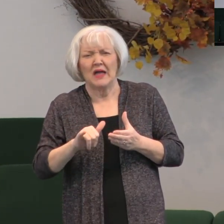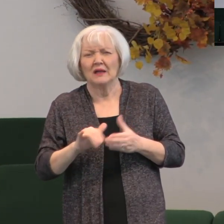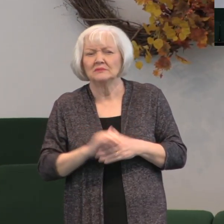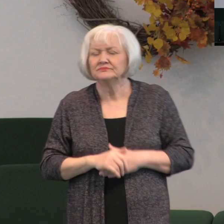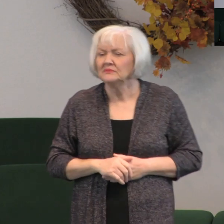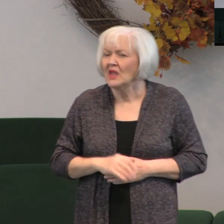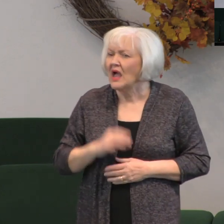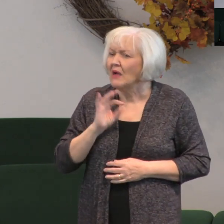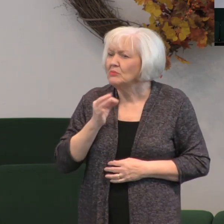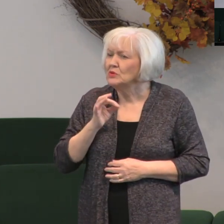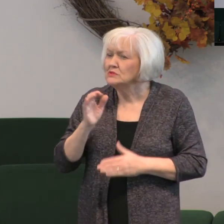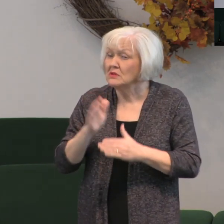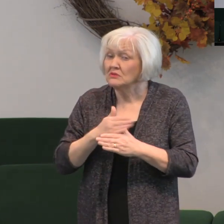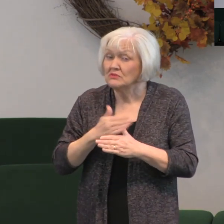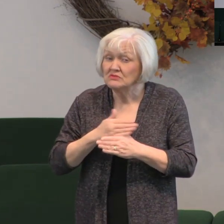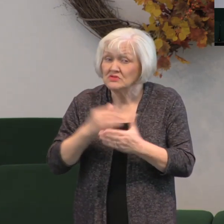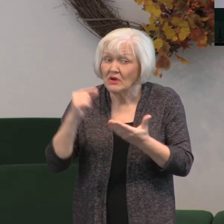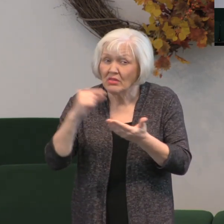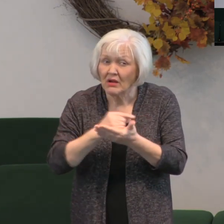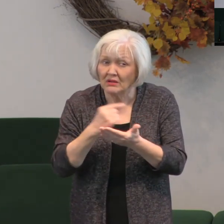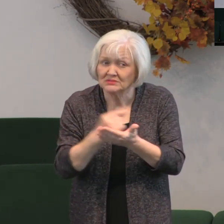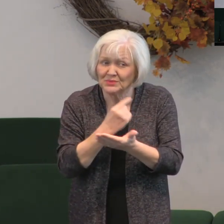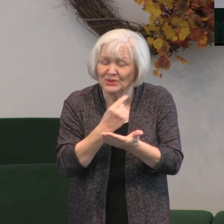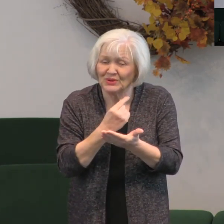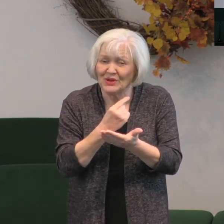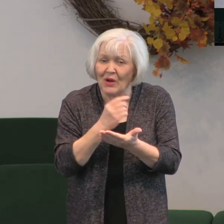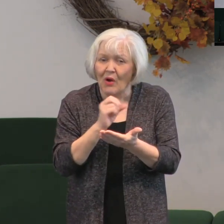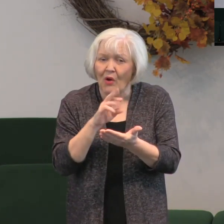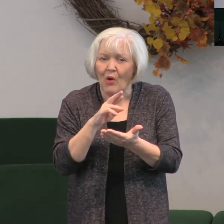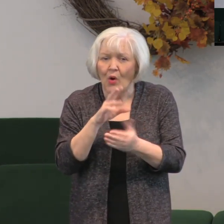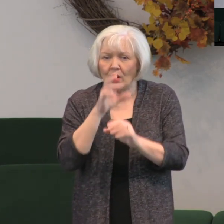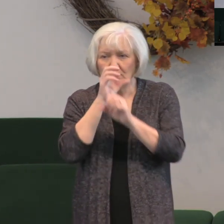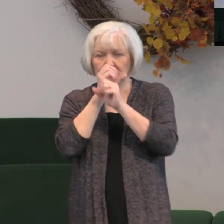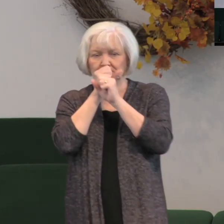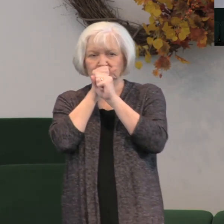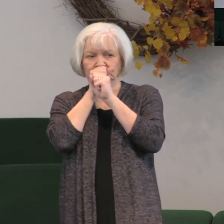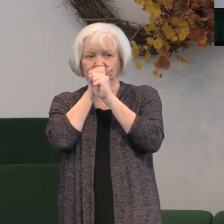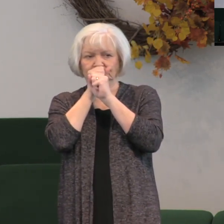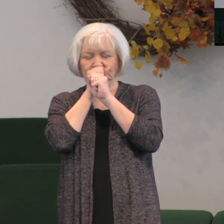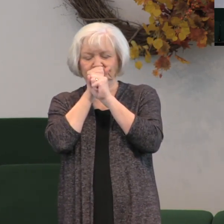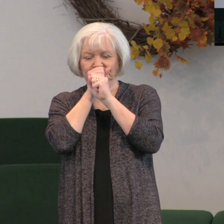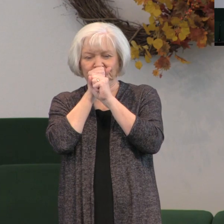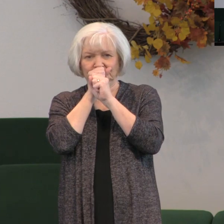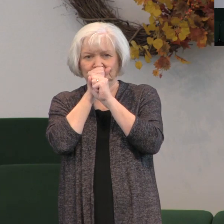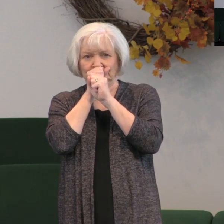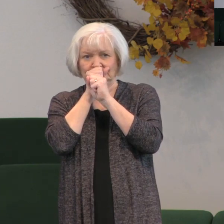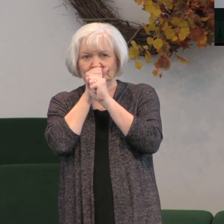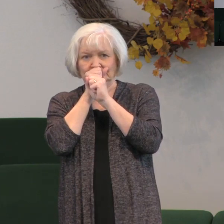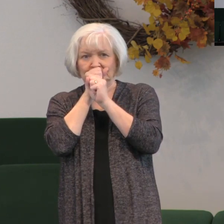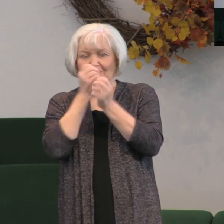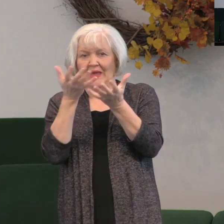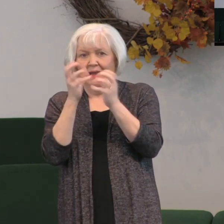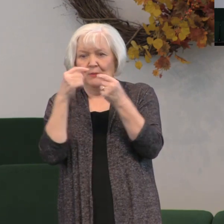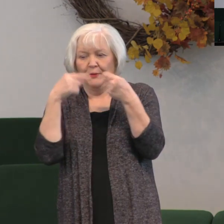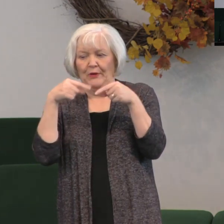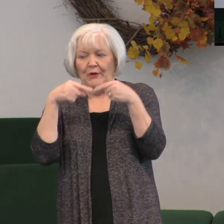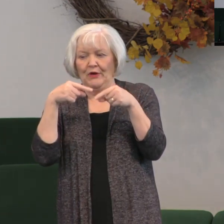with somebody like that? Or do we hold our tongue out of fear of starting an argument?